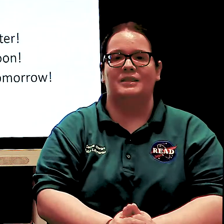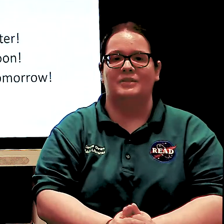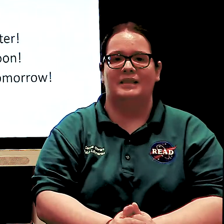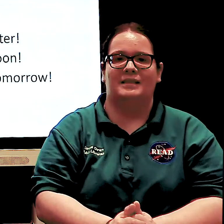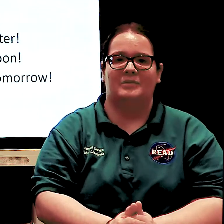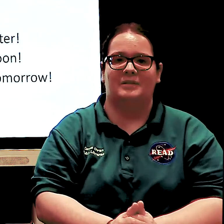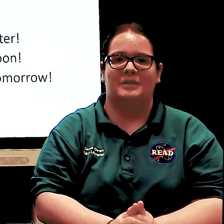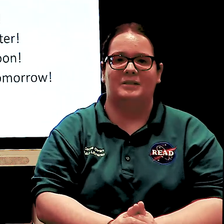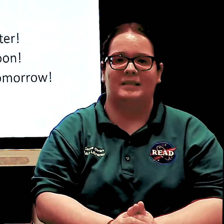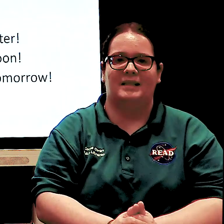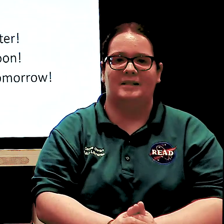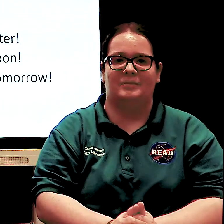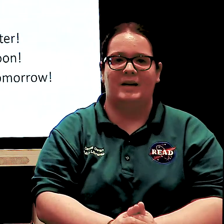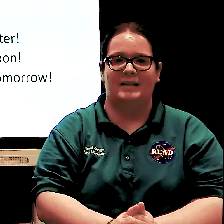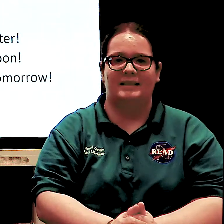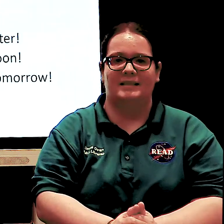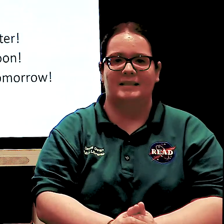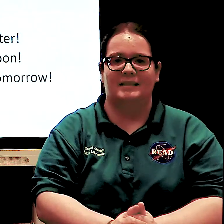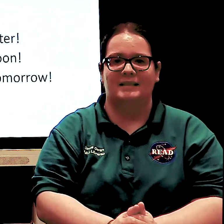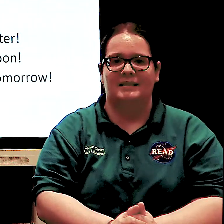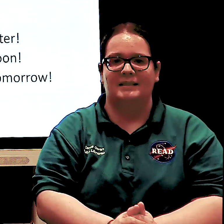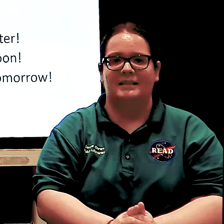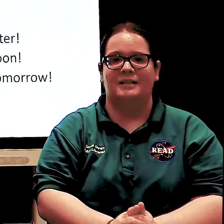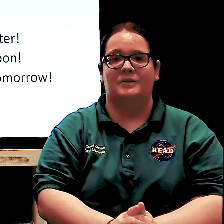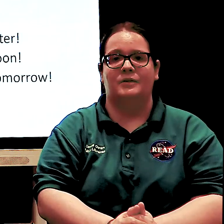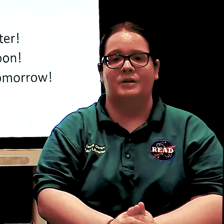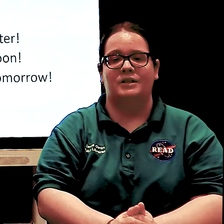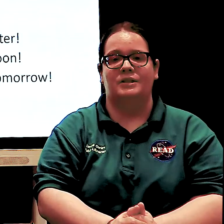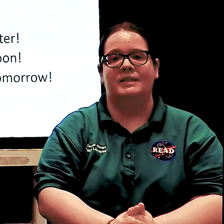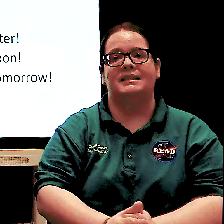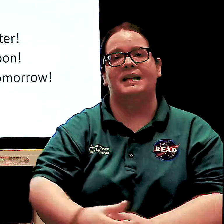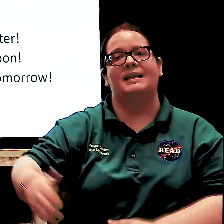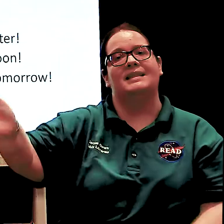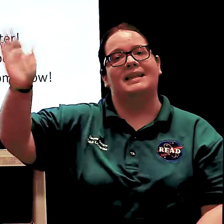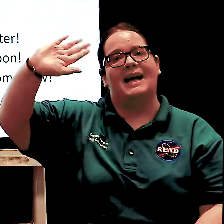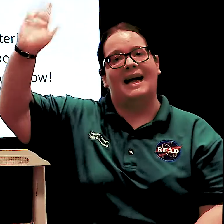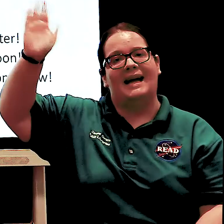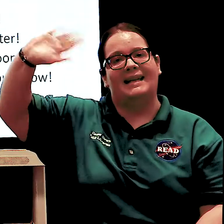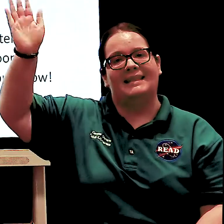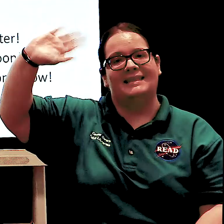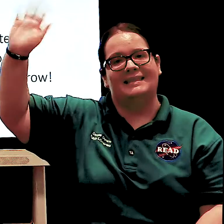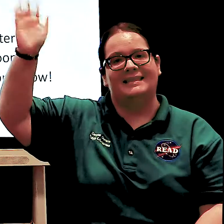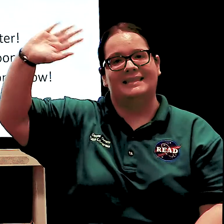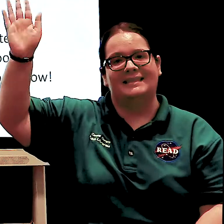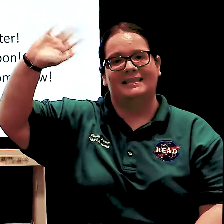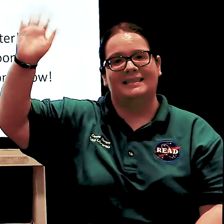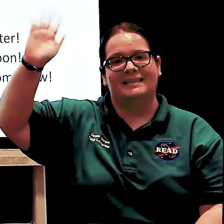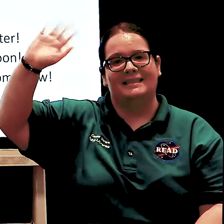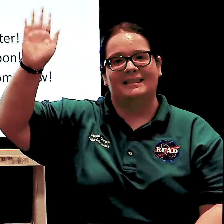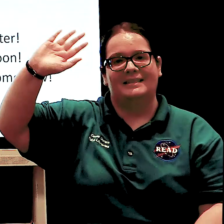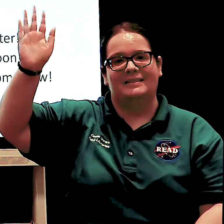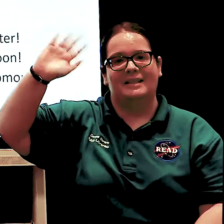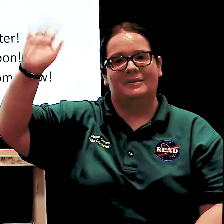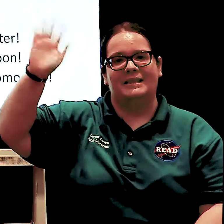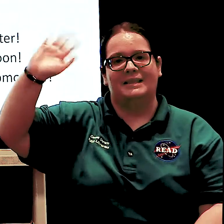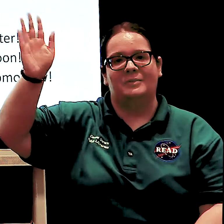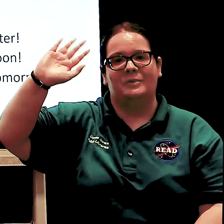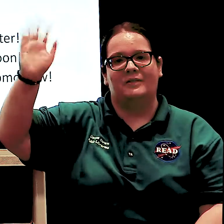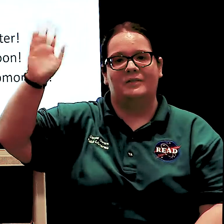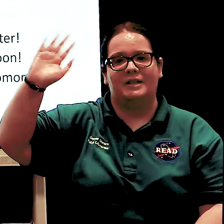greet someone when you see them, right? So of course you can say, hi, right, with a simple wave of your